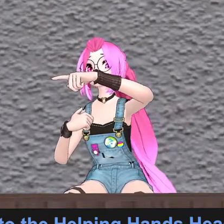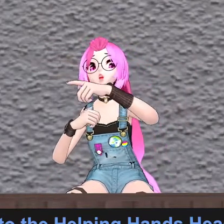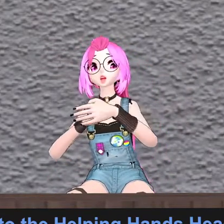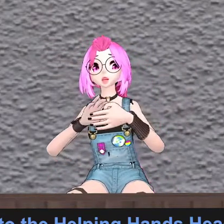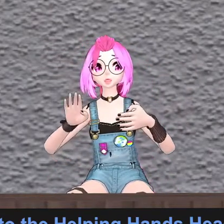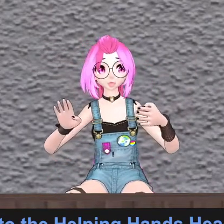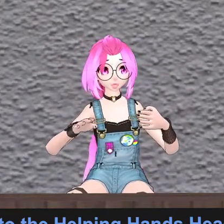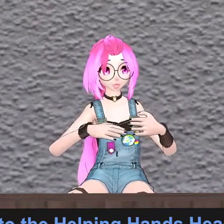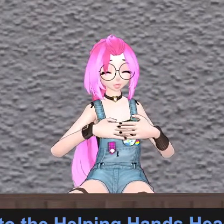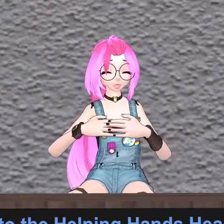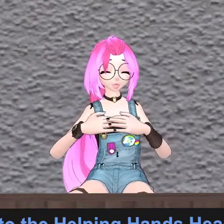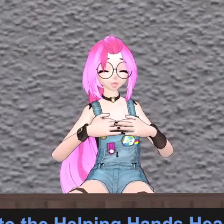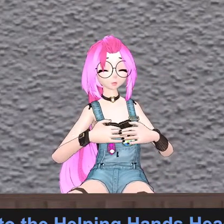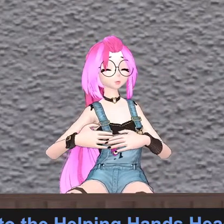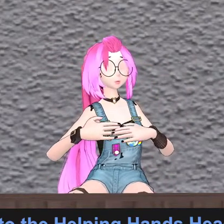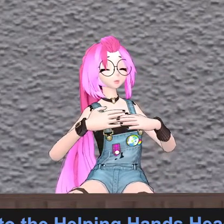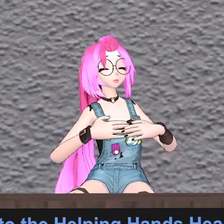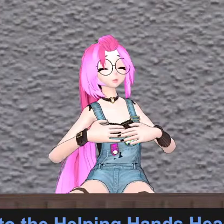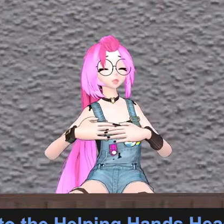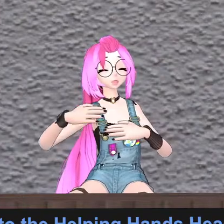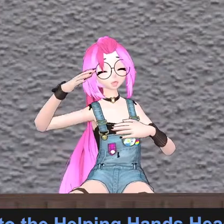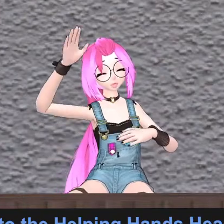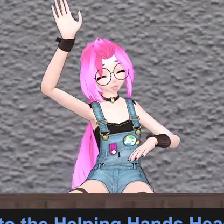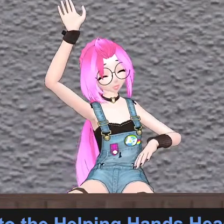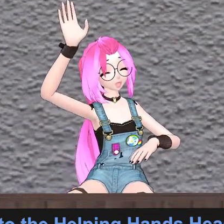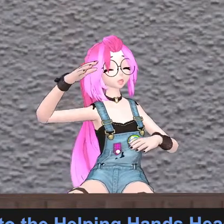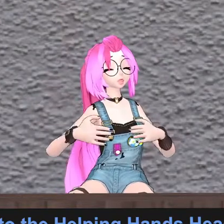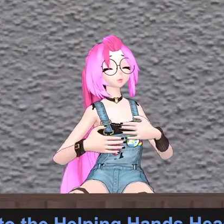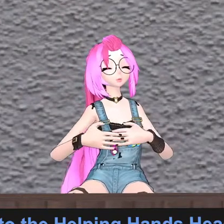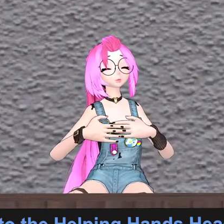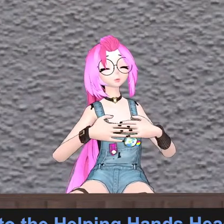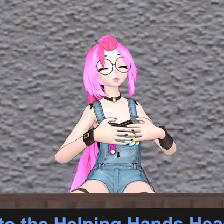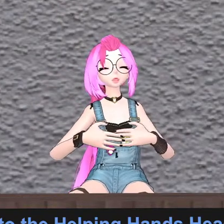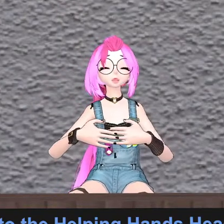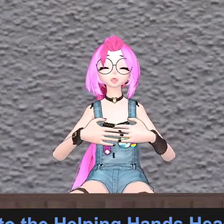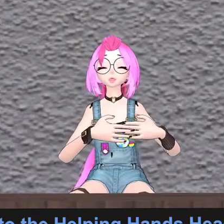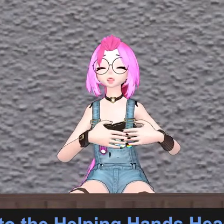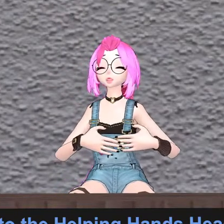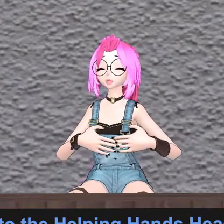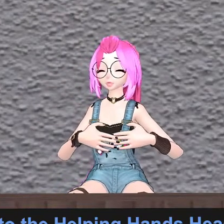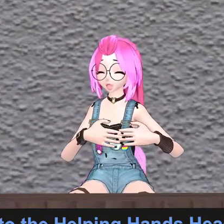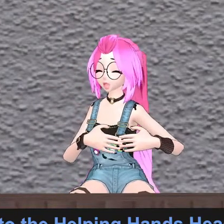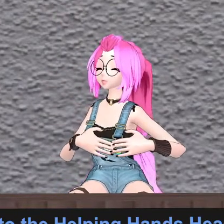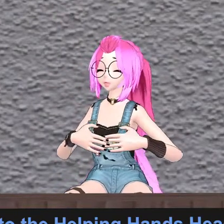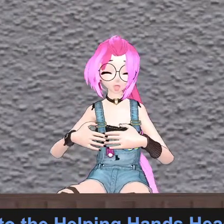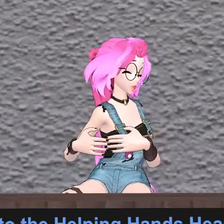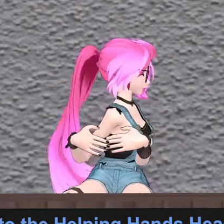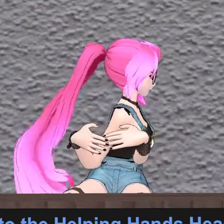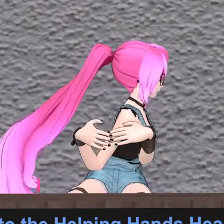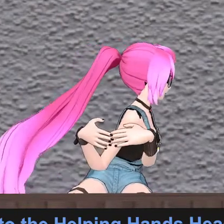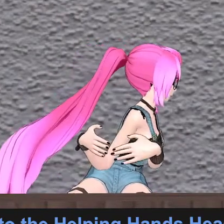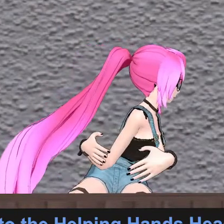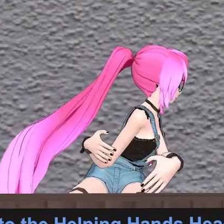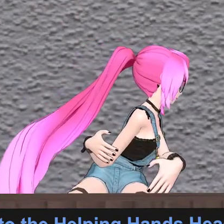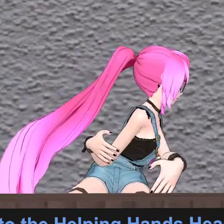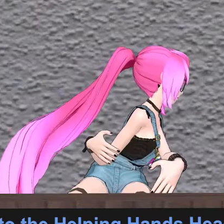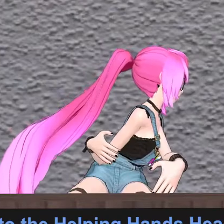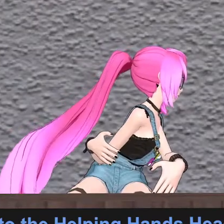Canadian. Nice. Okay, who's American? Raise your hand. I'm American. Let me see some Americans. Awesome. Let's see. Do we have